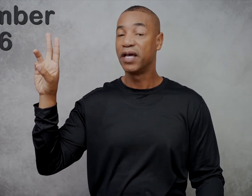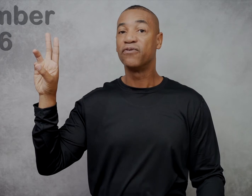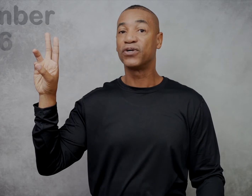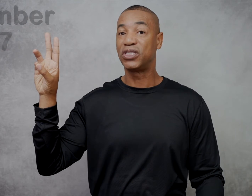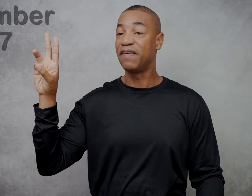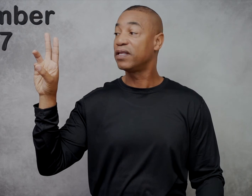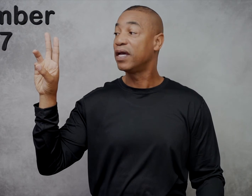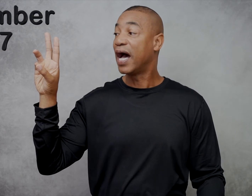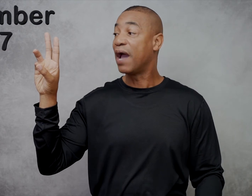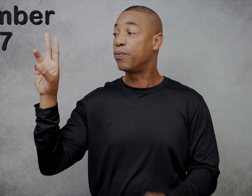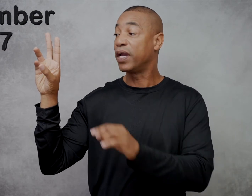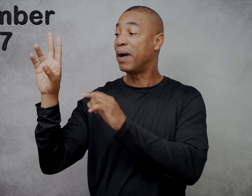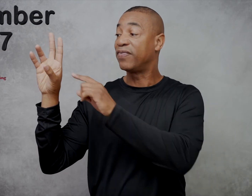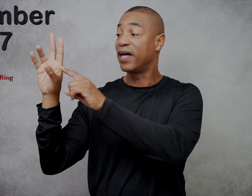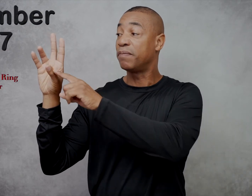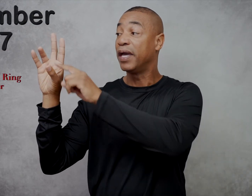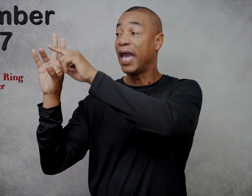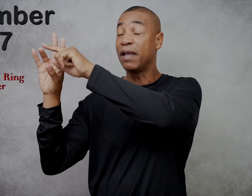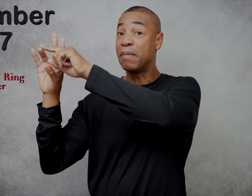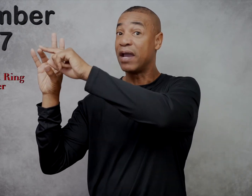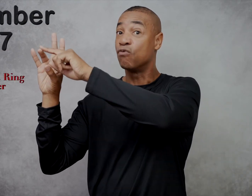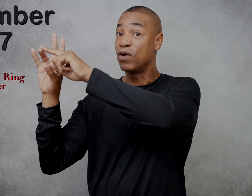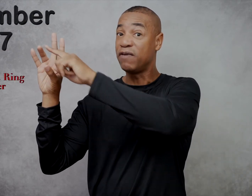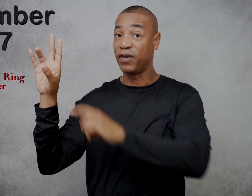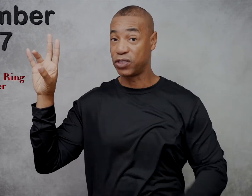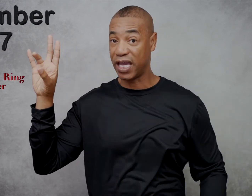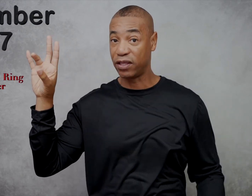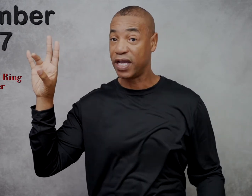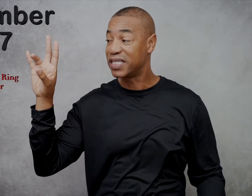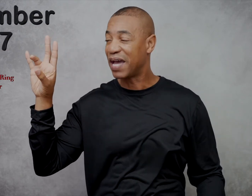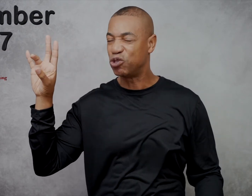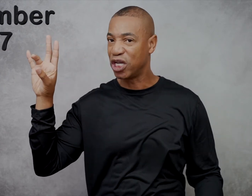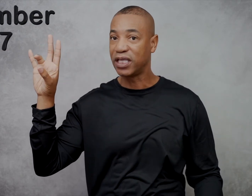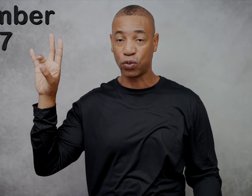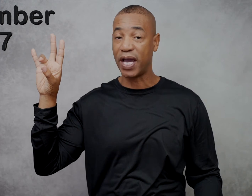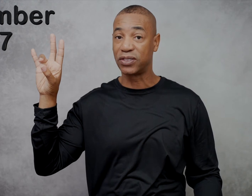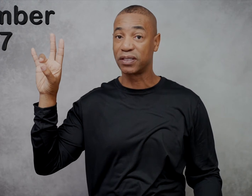For 7, I bring my thumb and my ring finger together and tap gently twice.